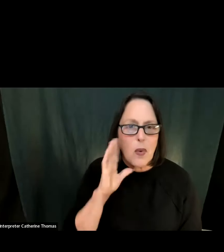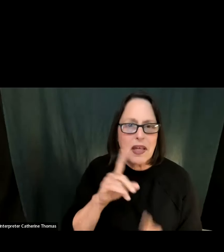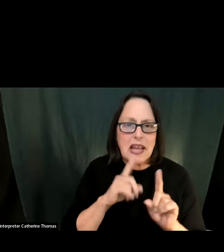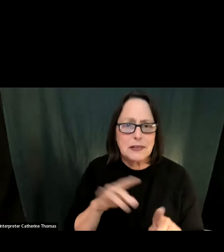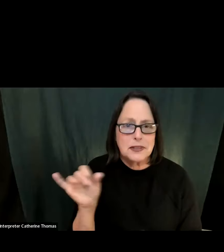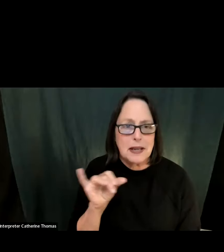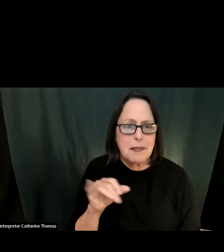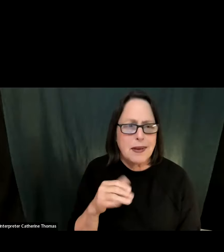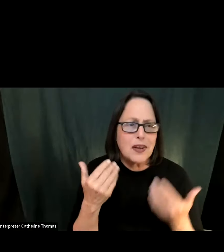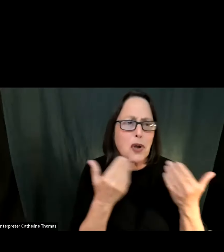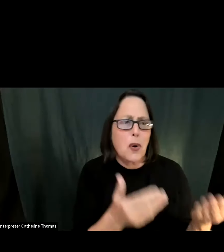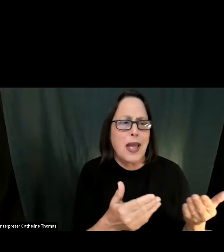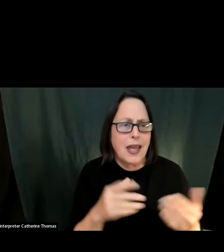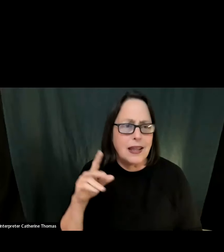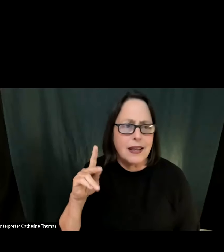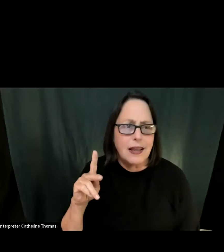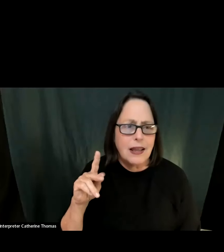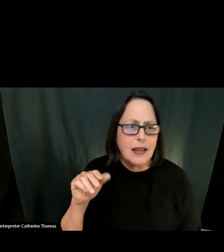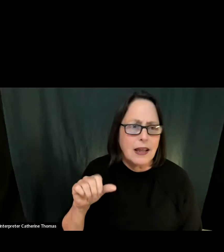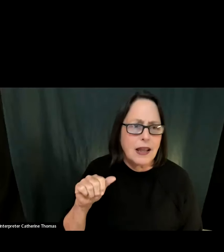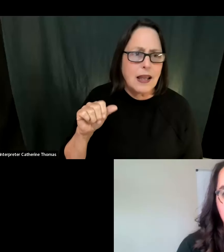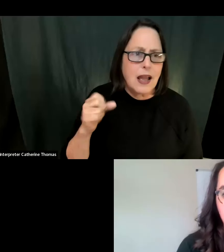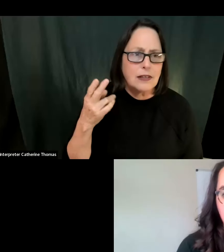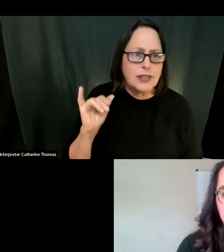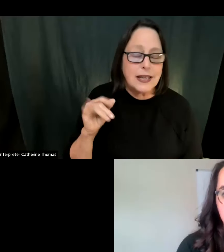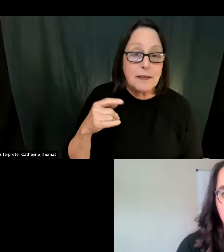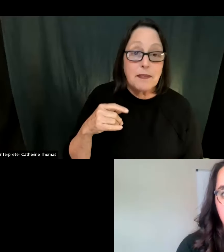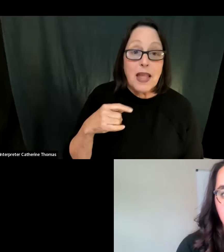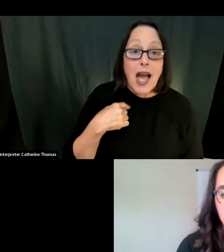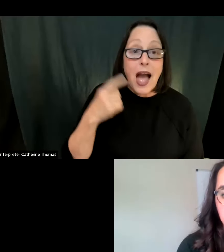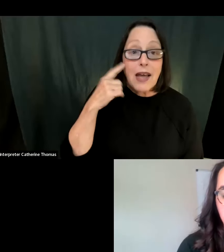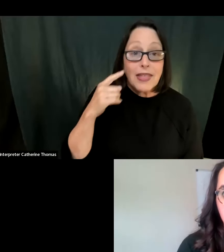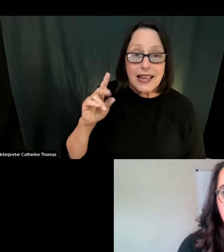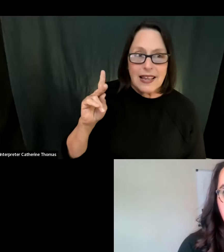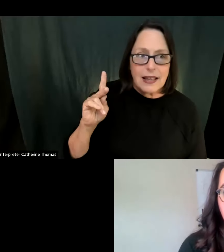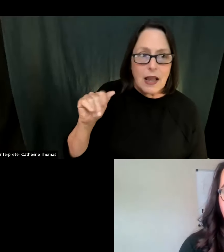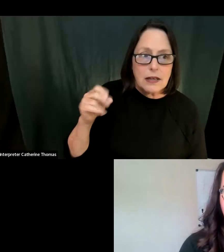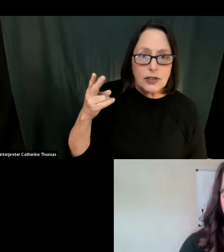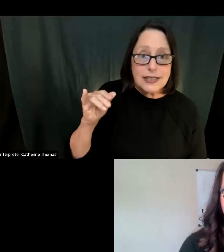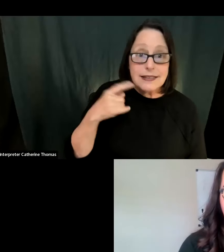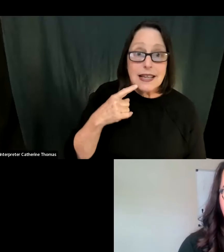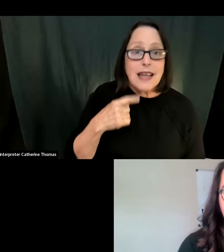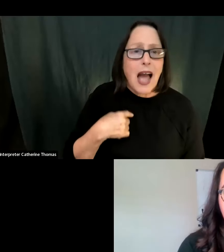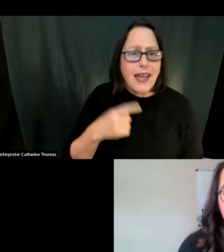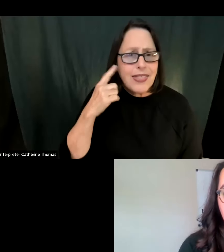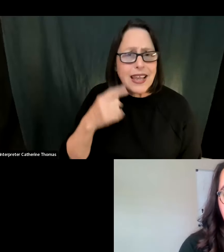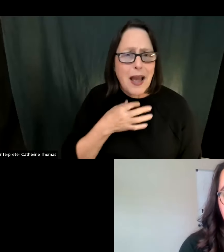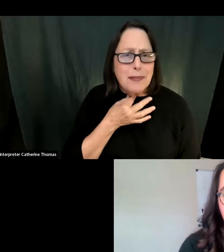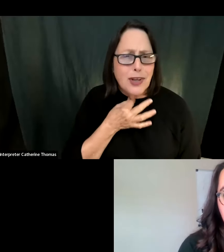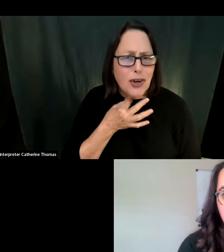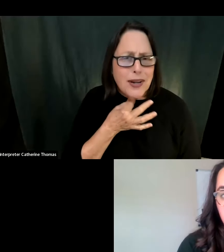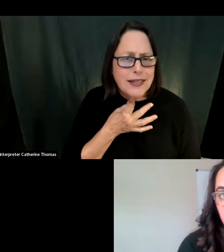Go ahead, Kashi. Okay, sorry. I think what I'm curious about is I'm leaning